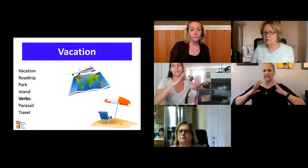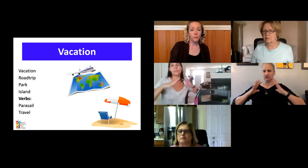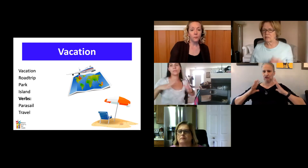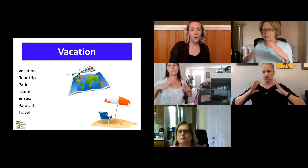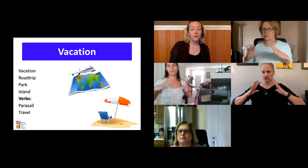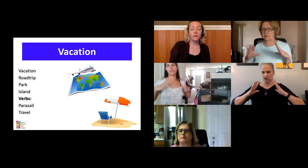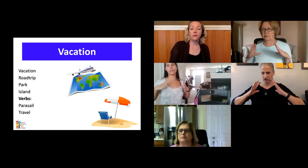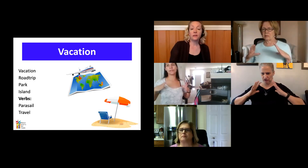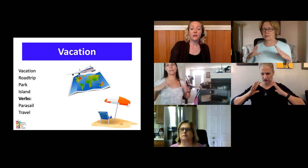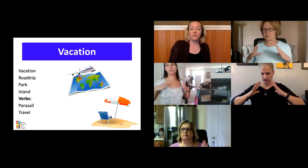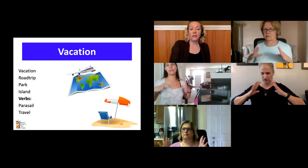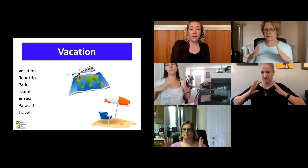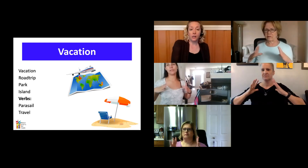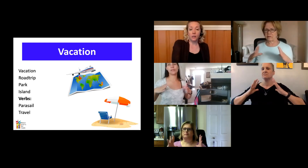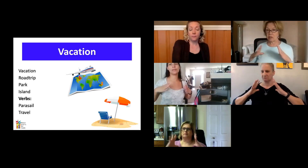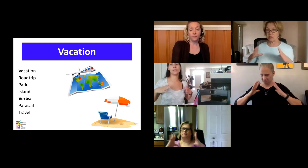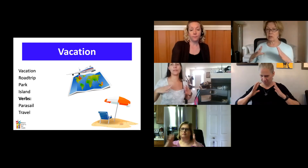This is a sign for vacation.